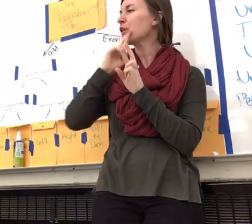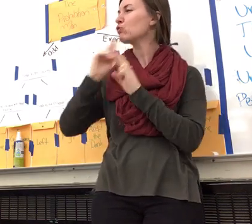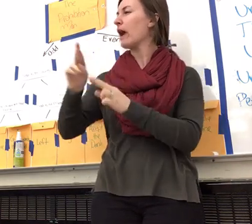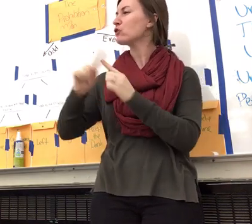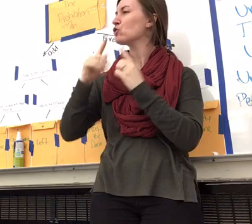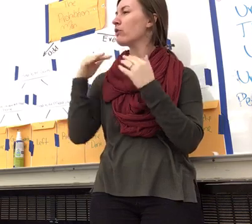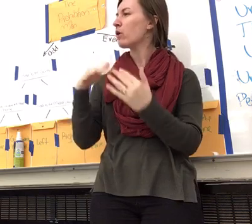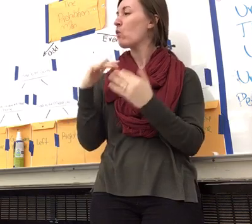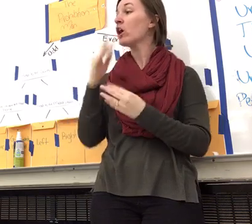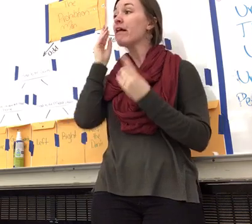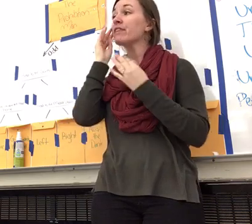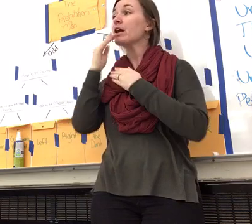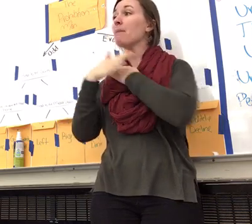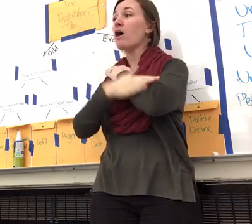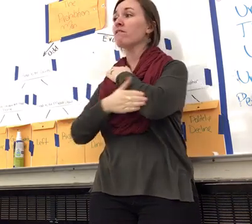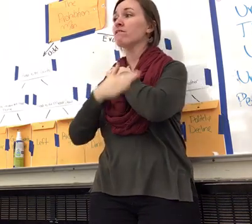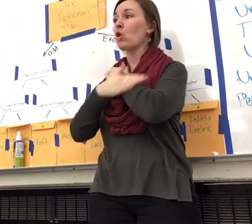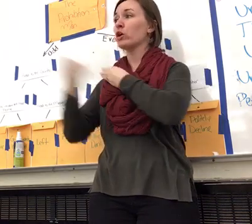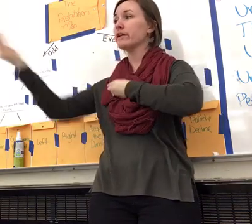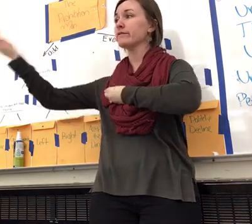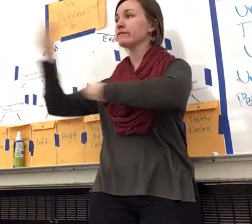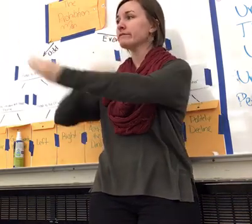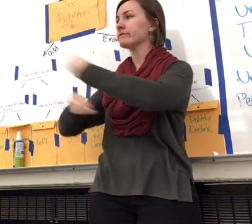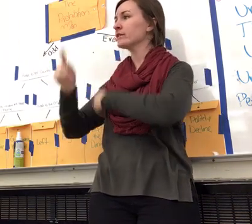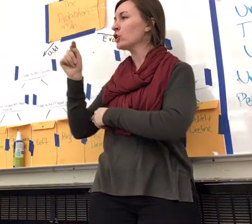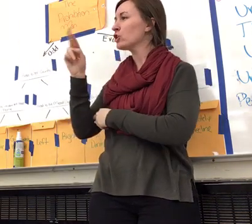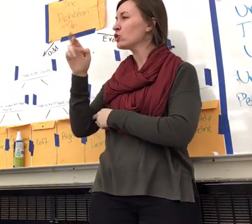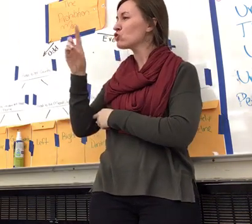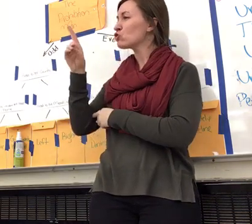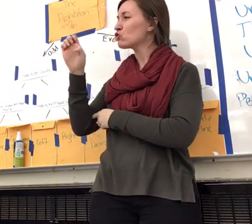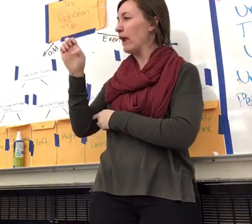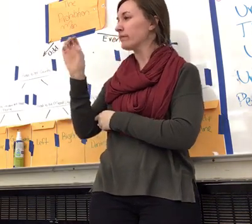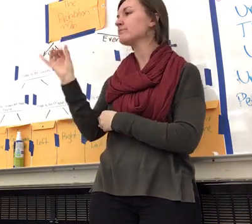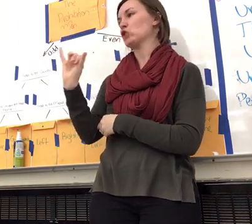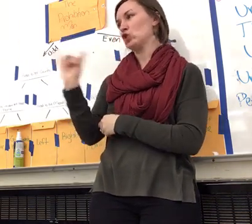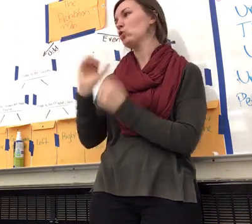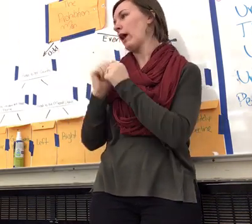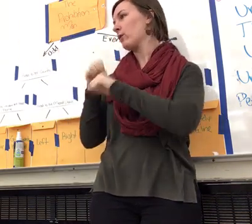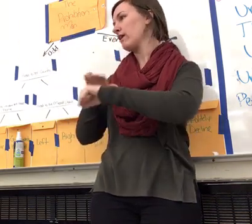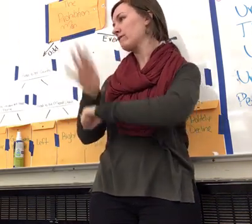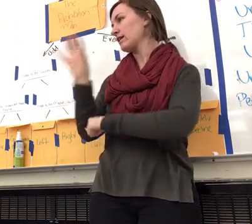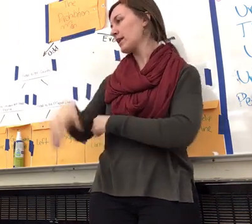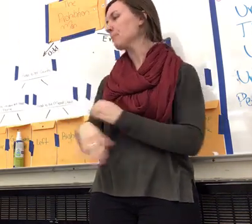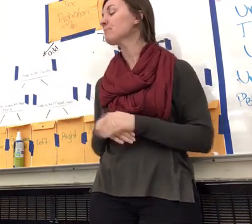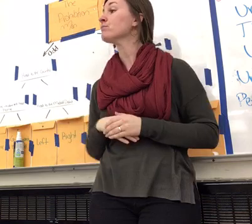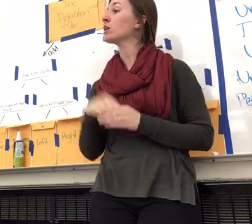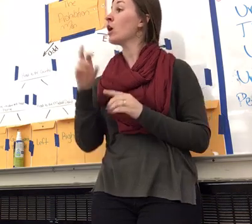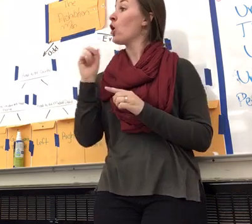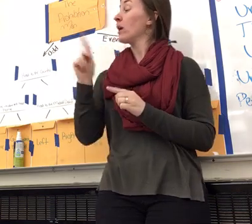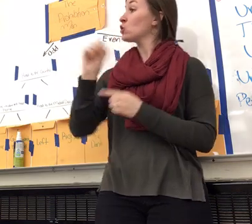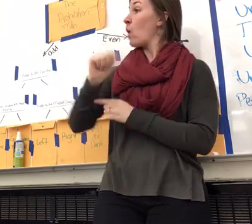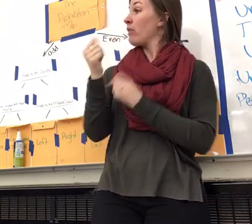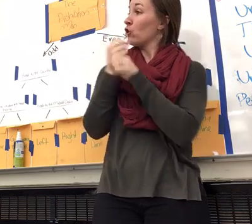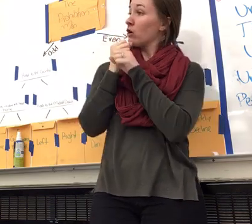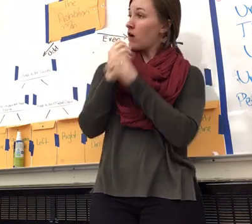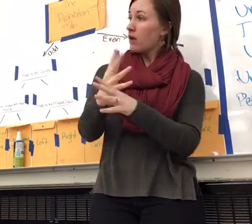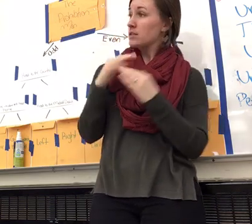trade as well. That's an important one to remember too. Okay, so other causes of the war. Starting off with the earliest is going to be the